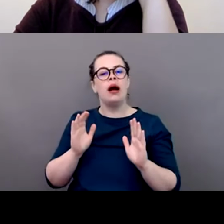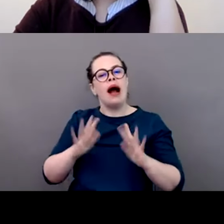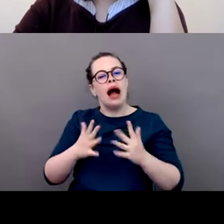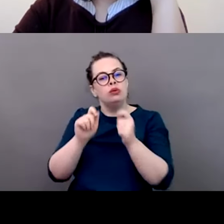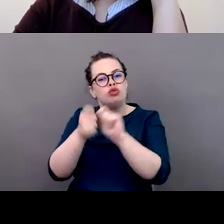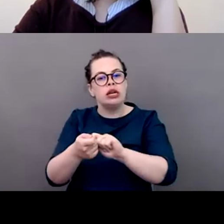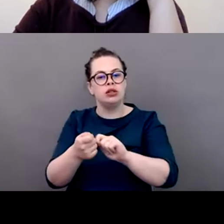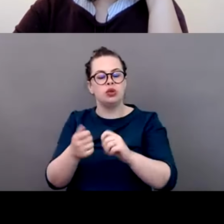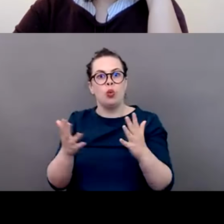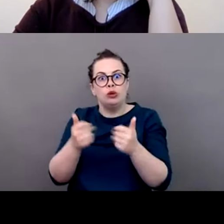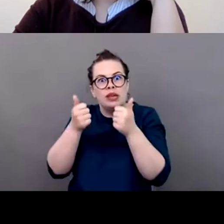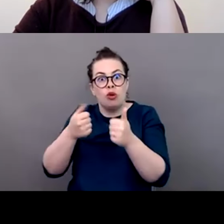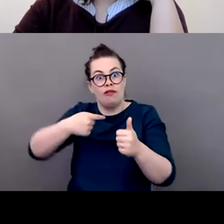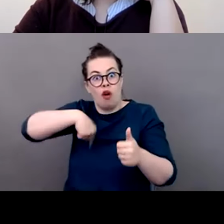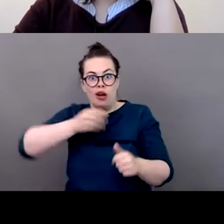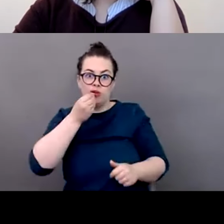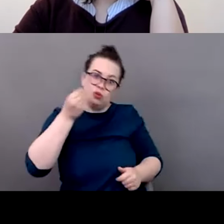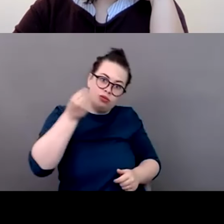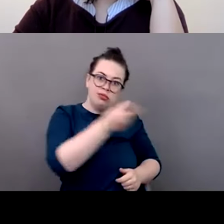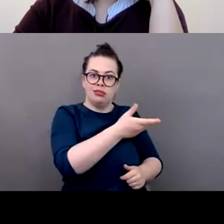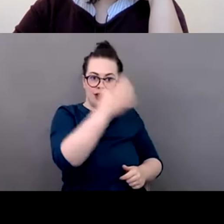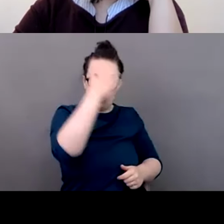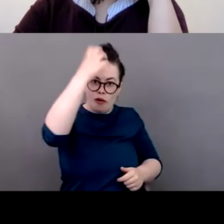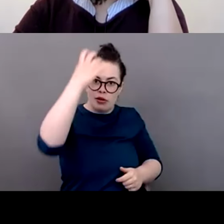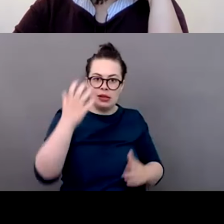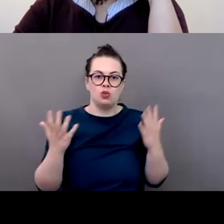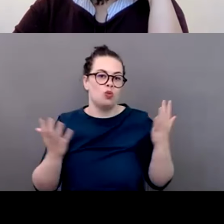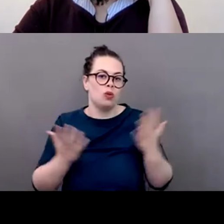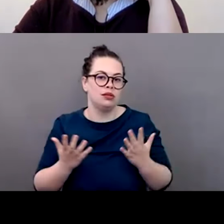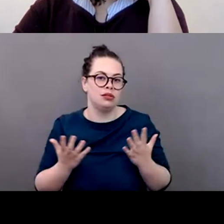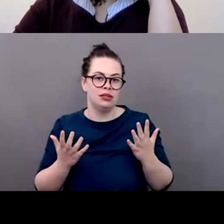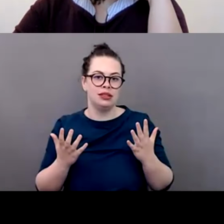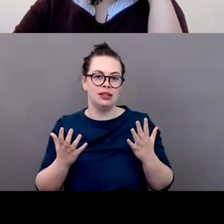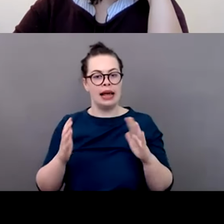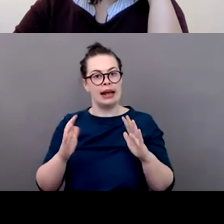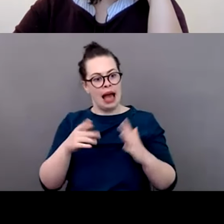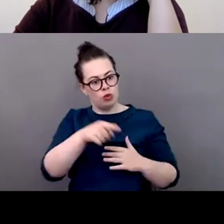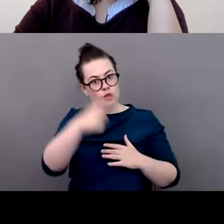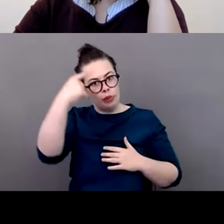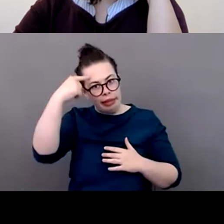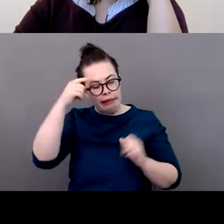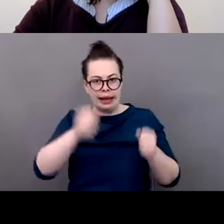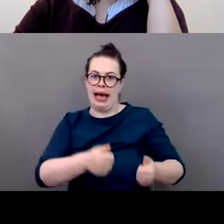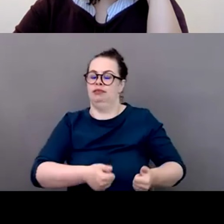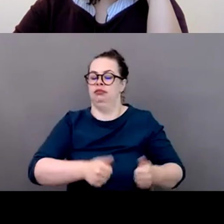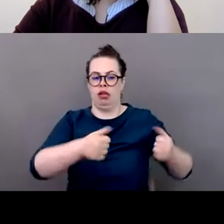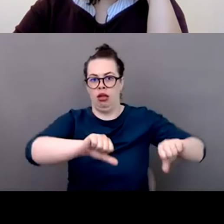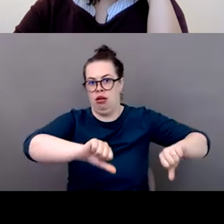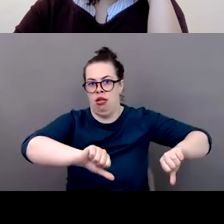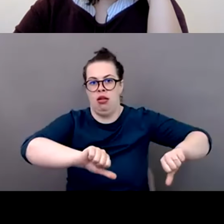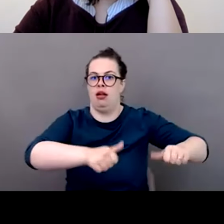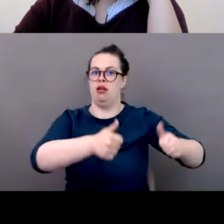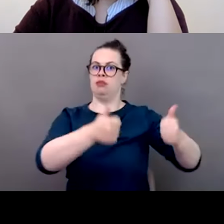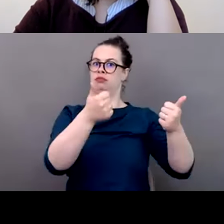but also the state parties would need information on what are the best ways to implementing